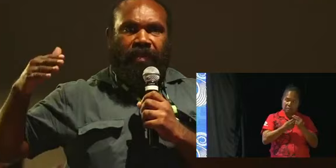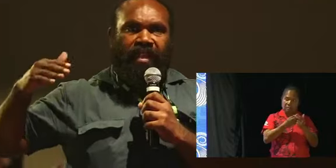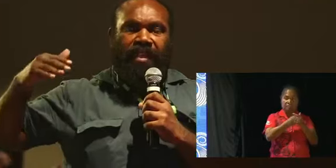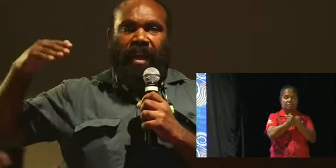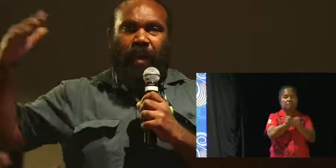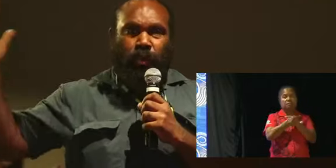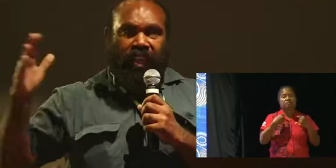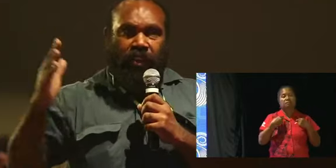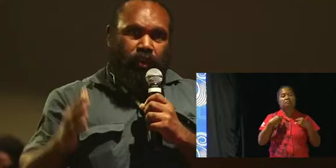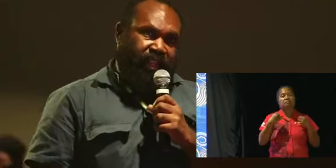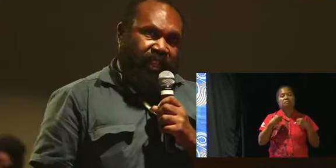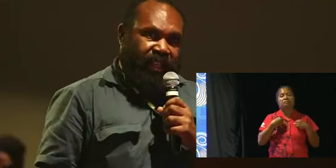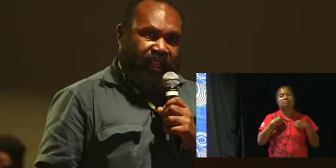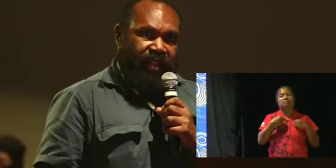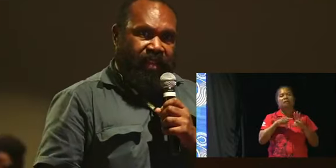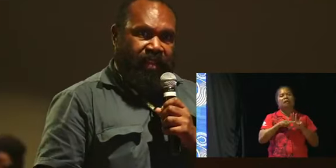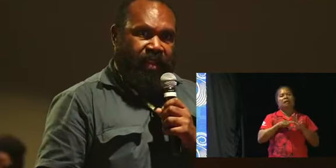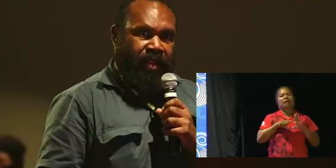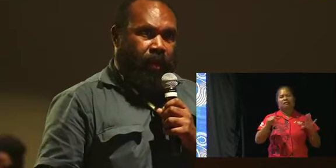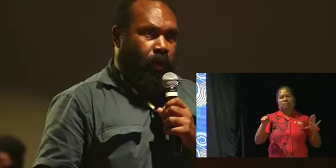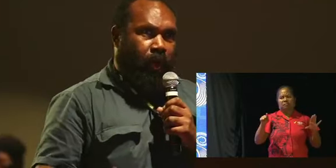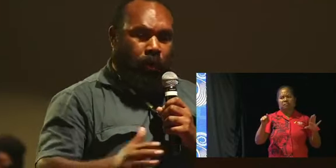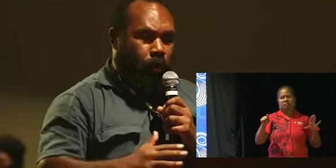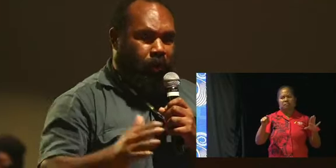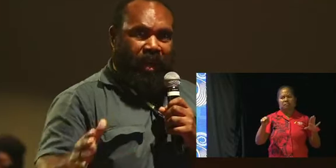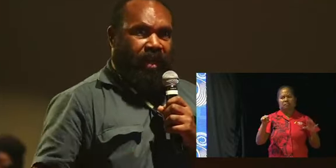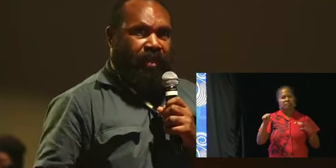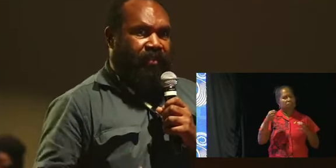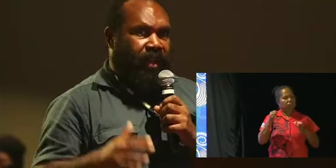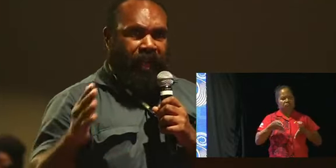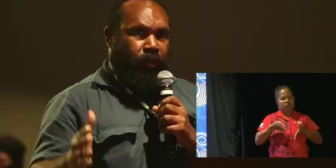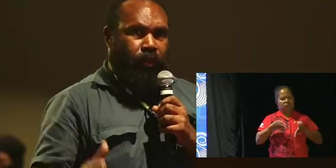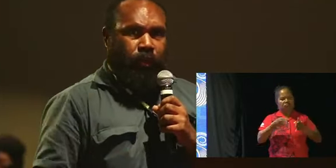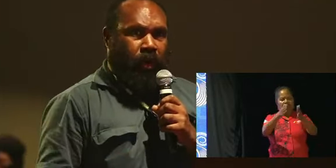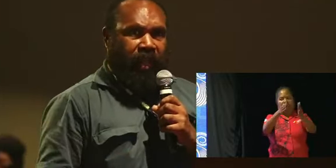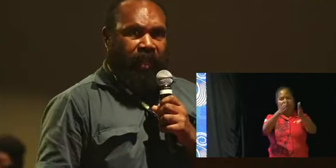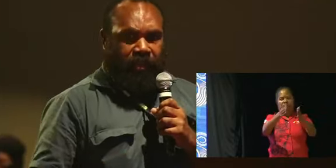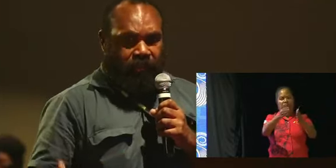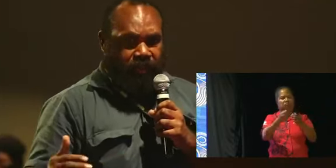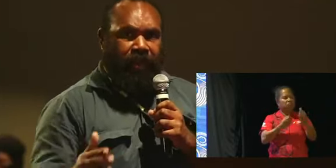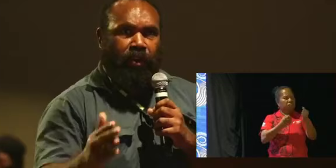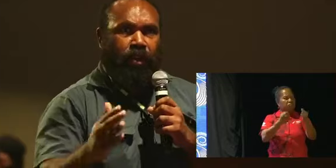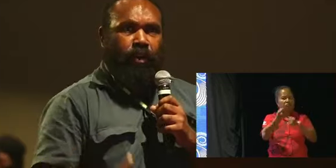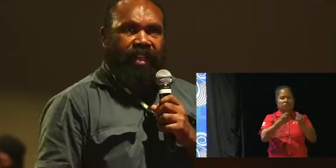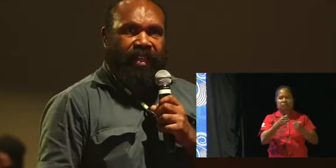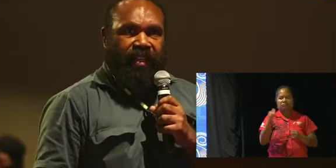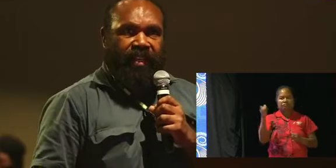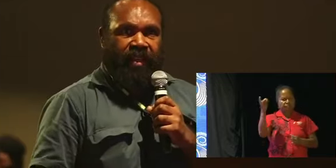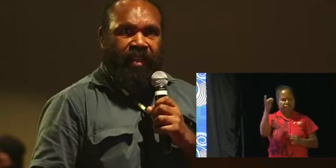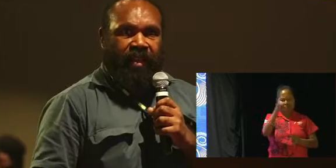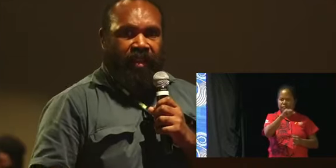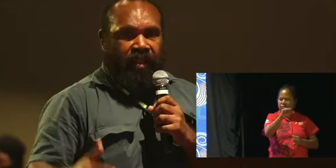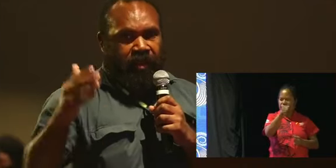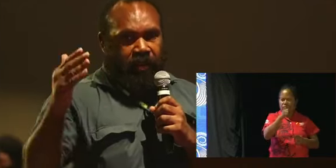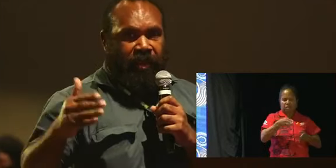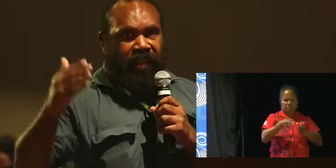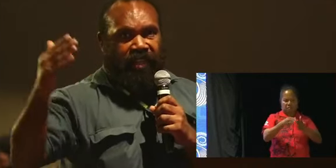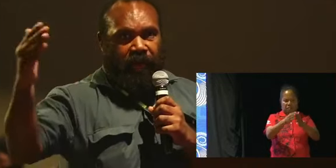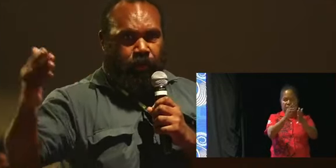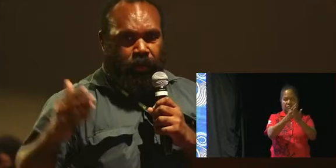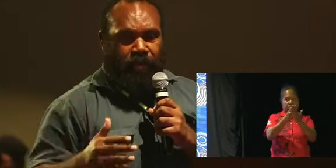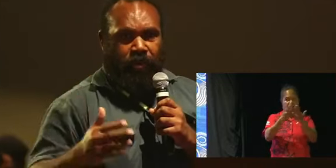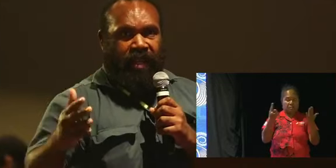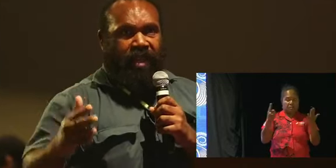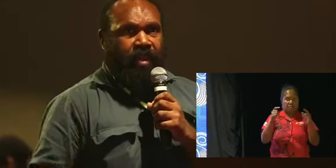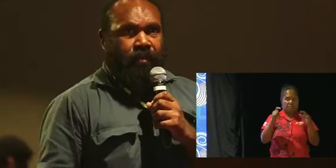work a business outside lo city noka road lo car even balus tu noka me pa ron lo dingi na me pa